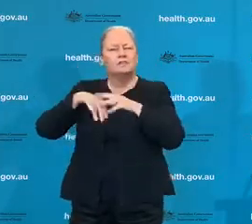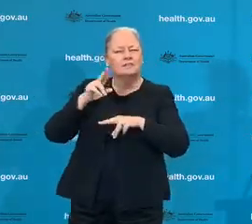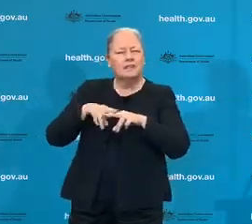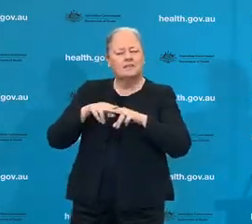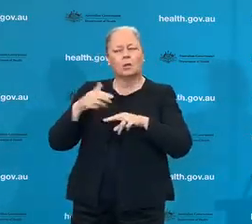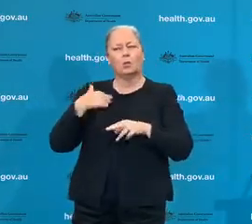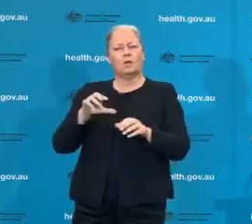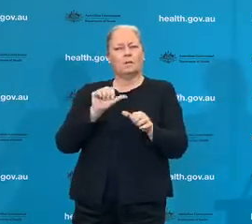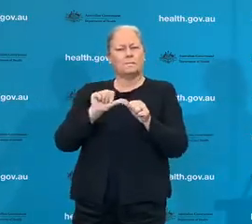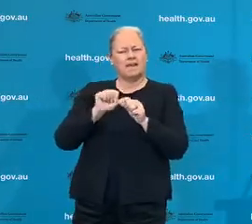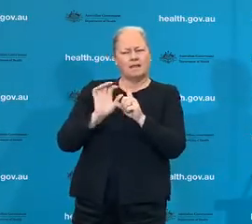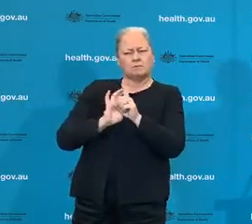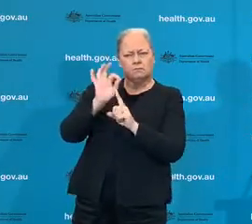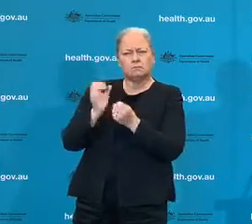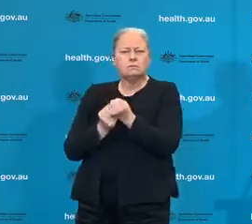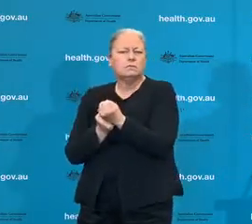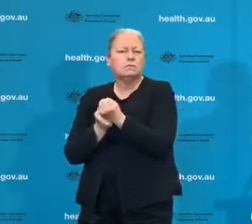workers who are